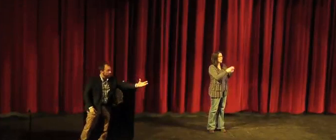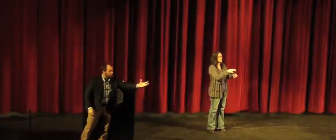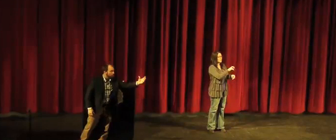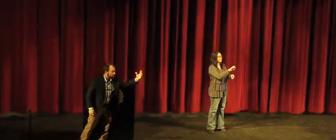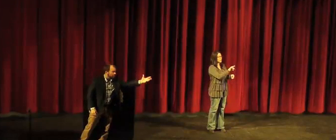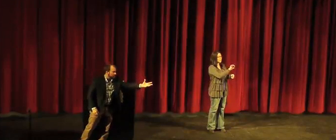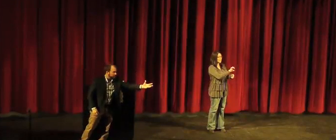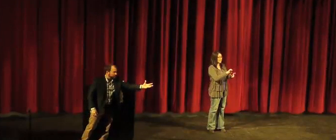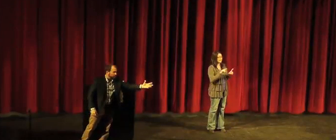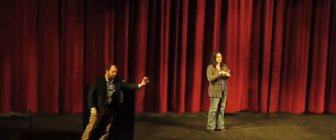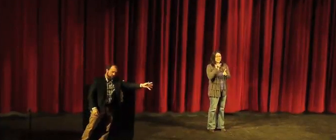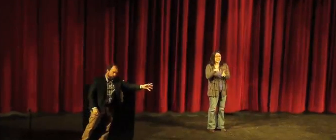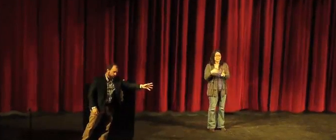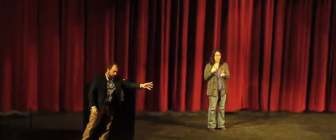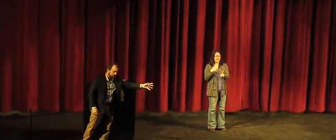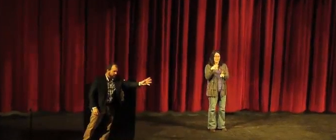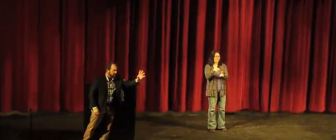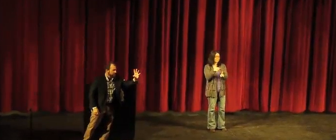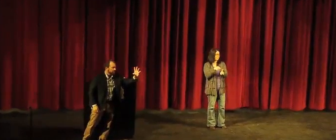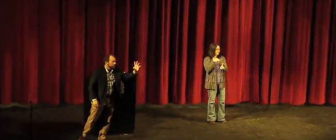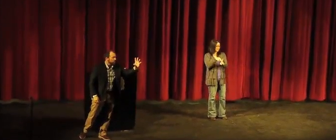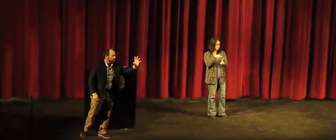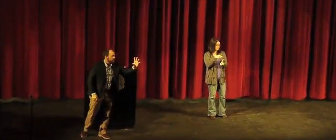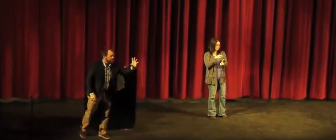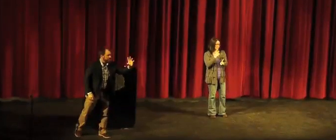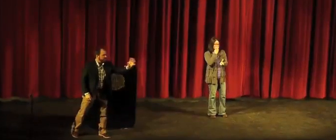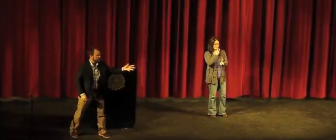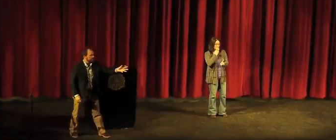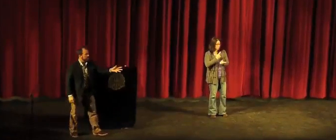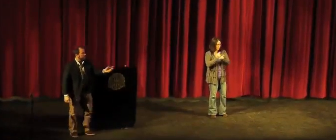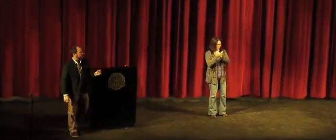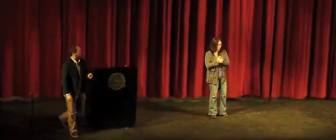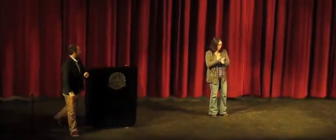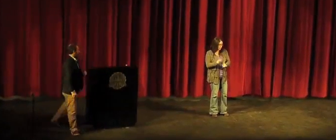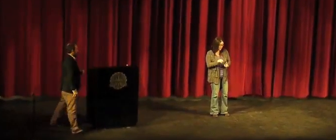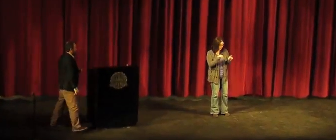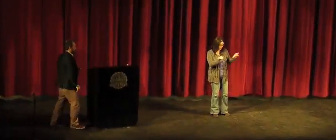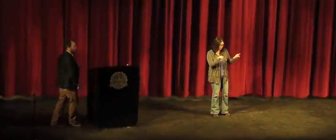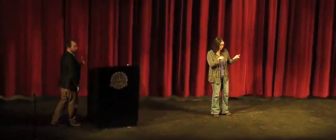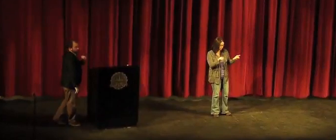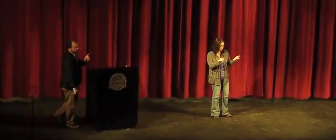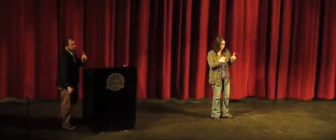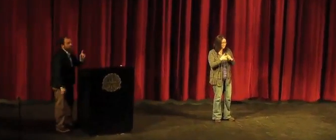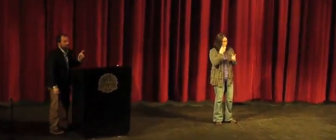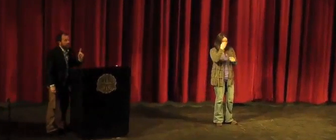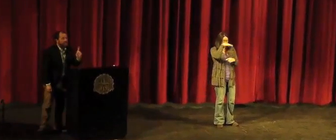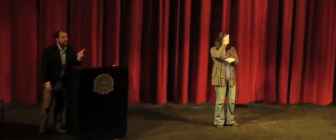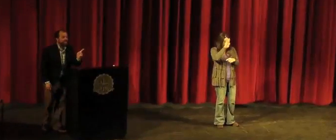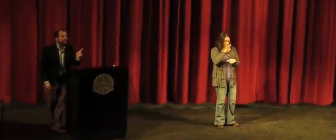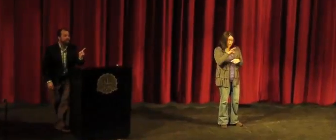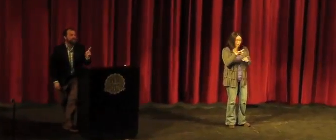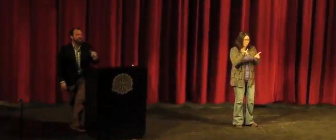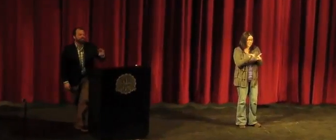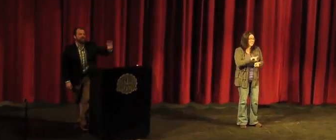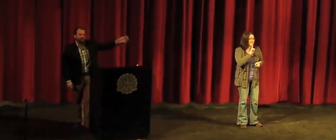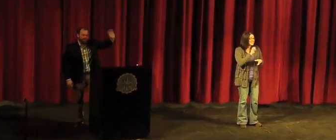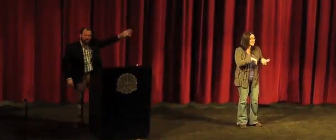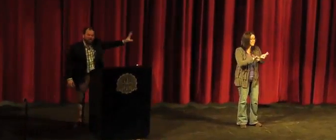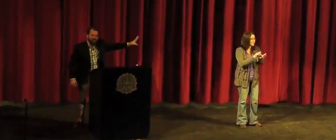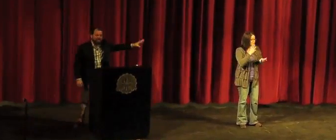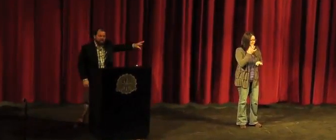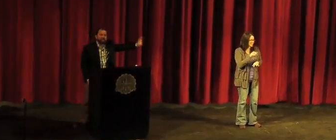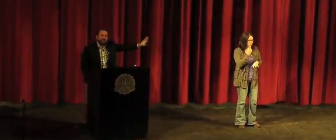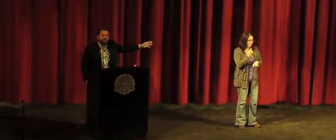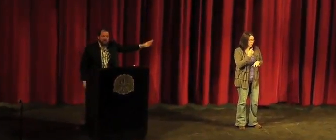got Lionel Logue, played by Jeffrey Rush, brilliantly, who is a speech therapist from Australia. By the way, that's significant because it's one of